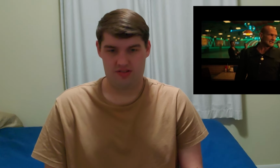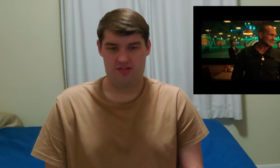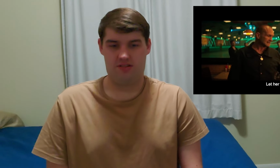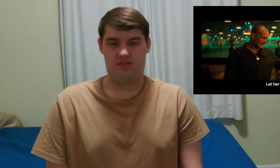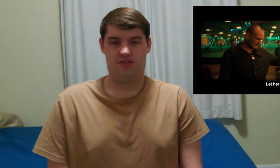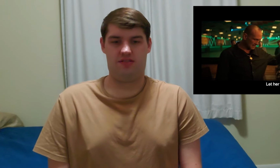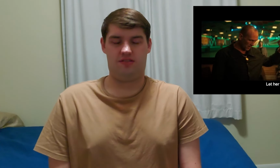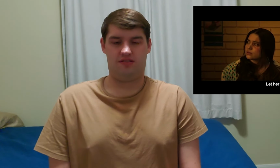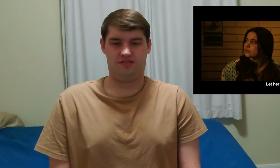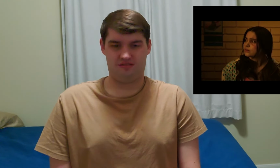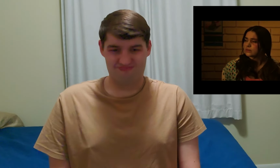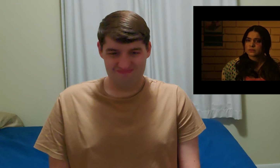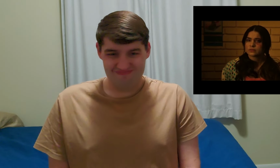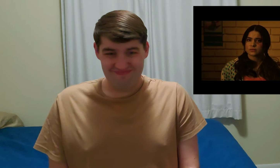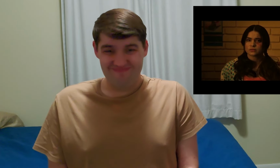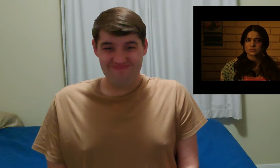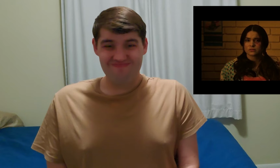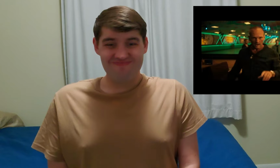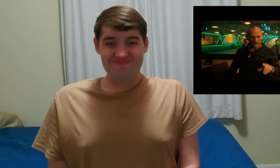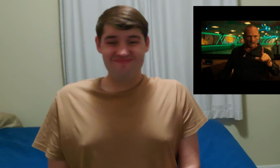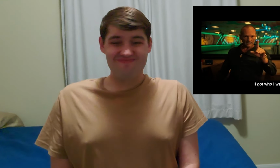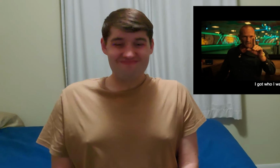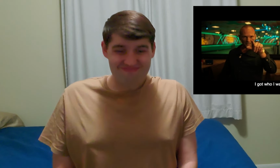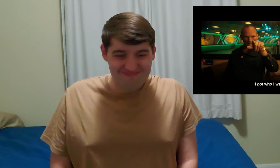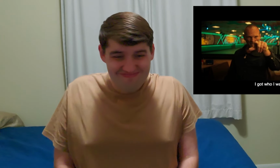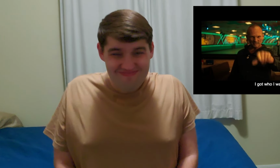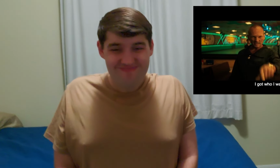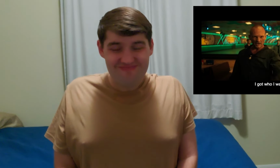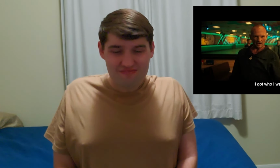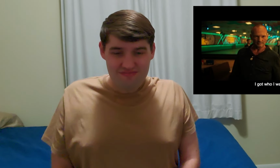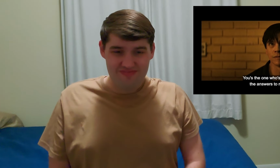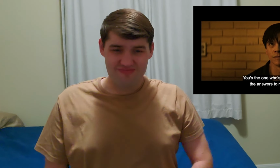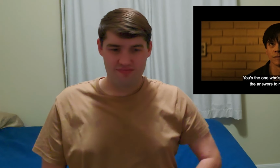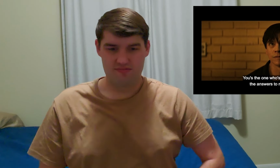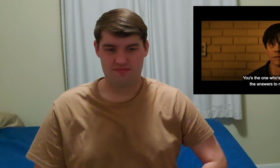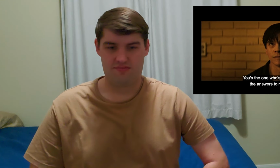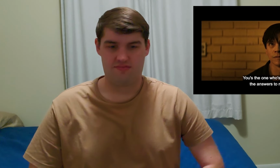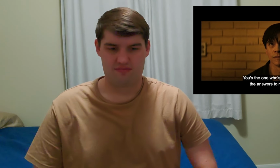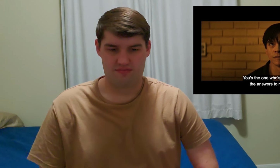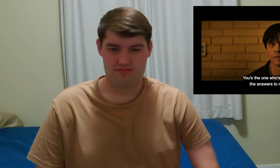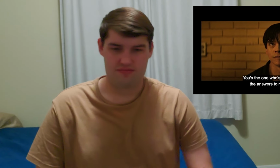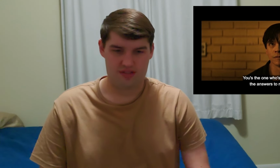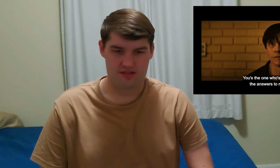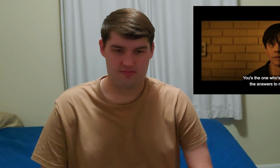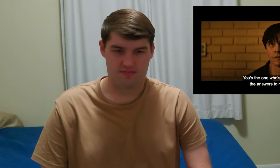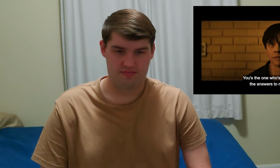was. Oh. Let it go. I got who I want here. You're the one who's gonna give me the answers to my